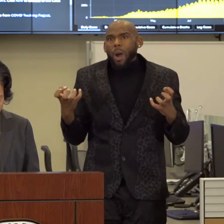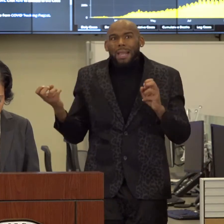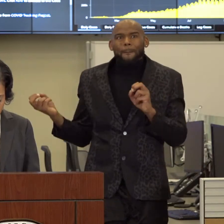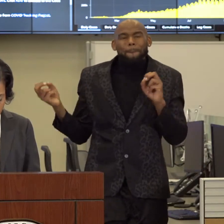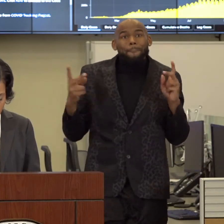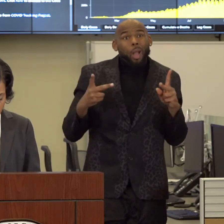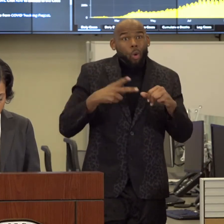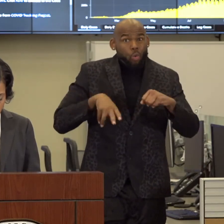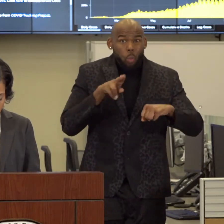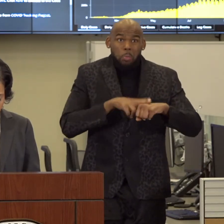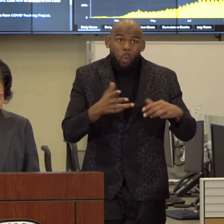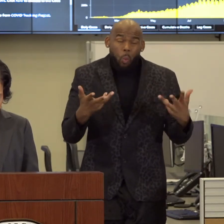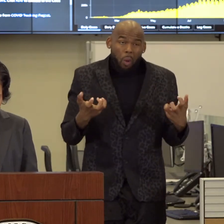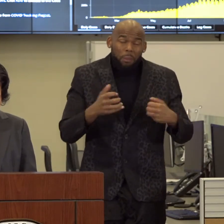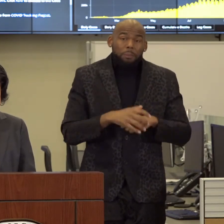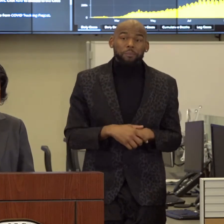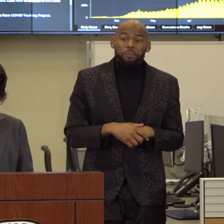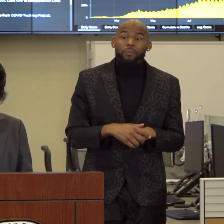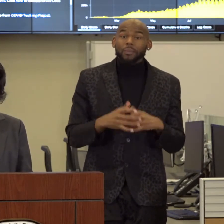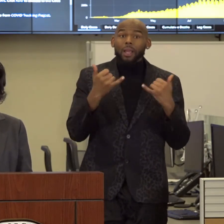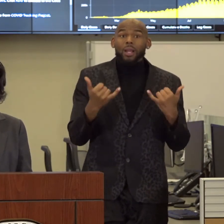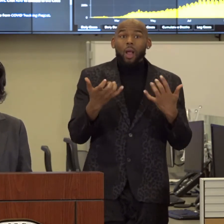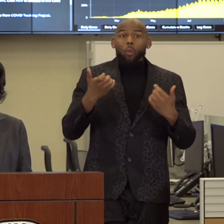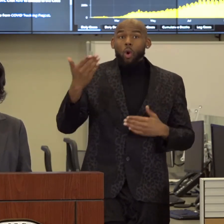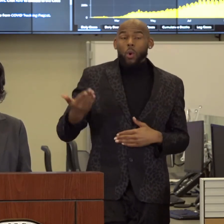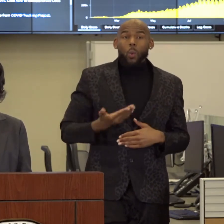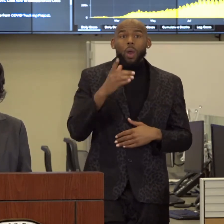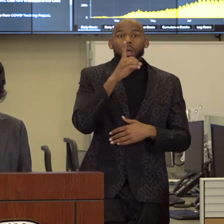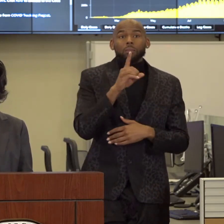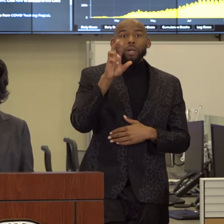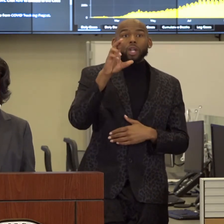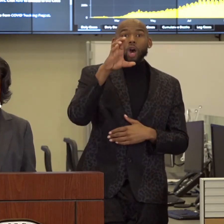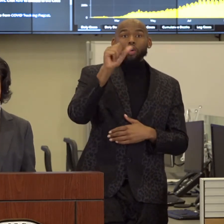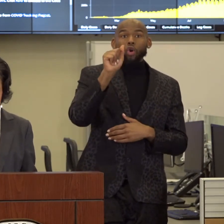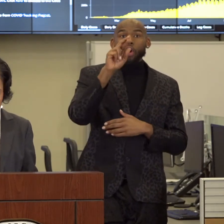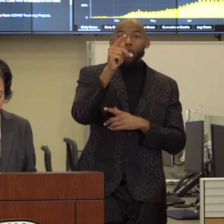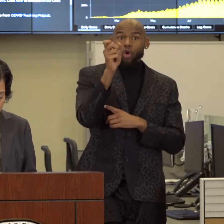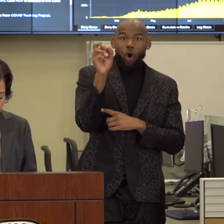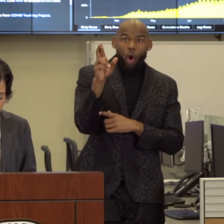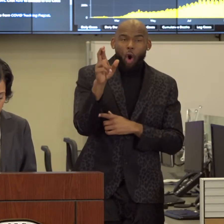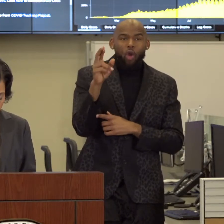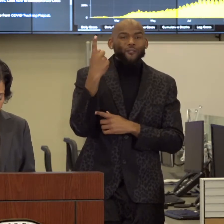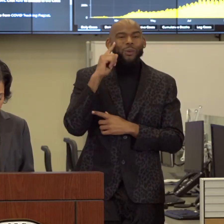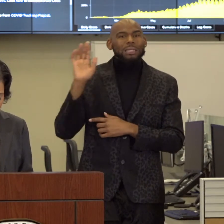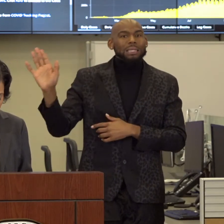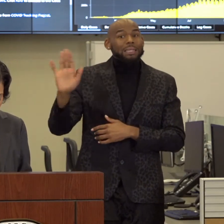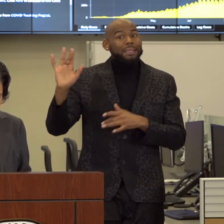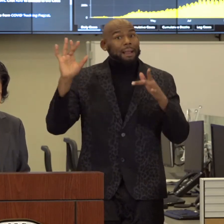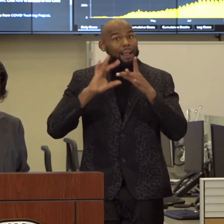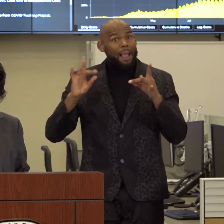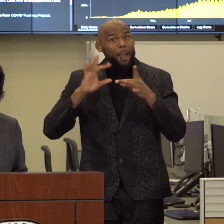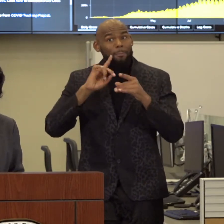So now I would like to welcome Dr. Carter to the podium to give his comments, and then we